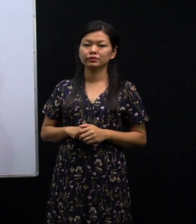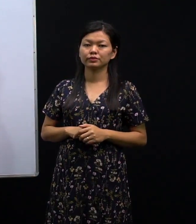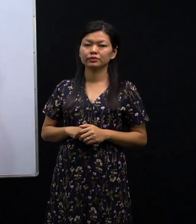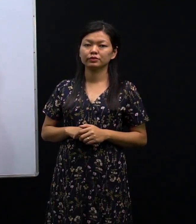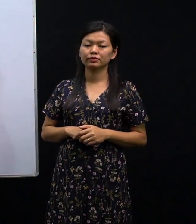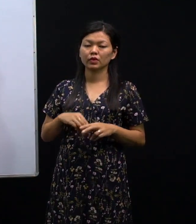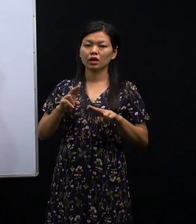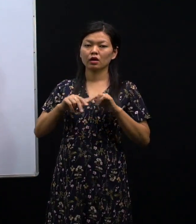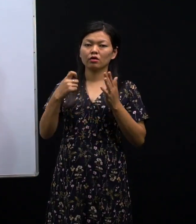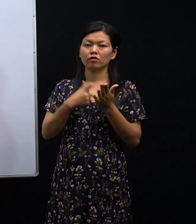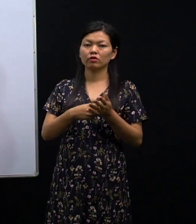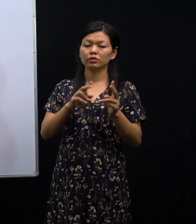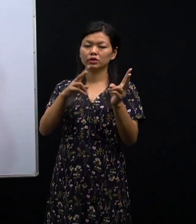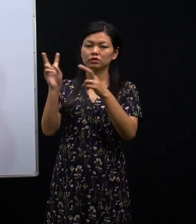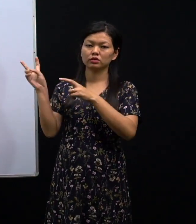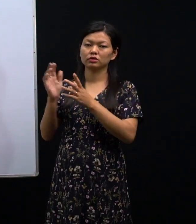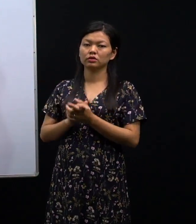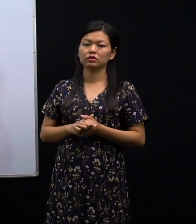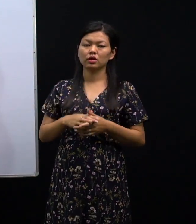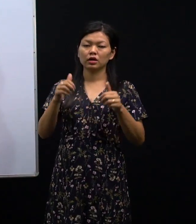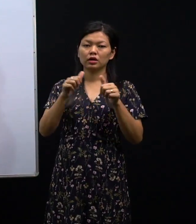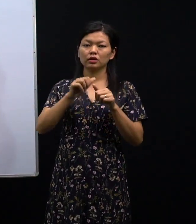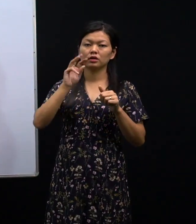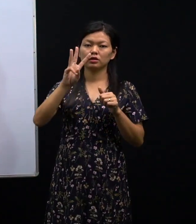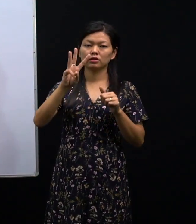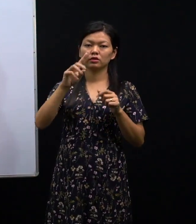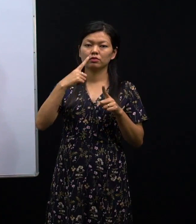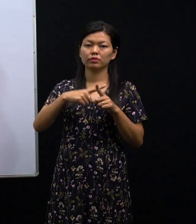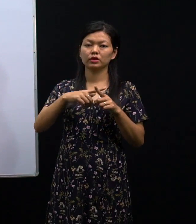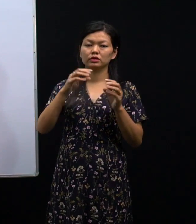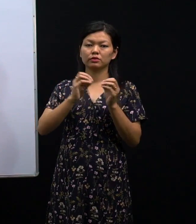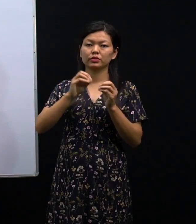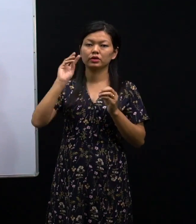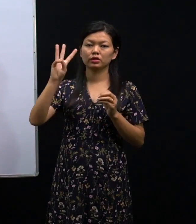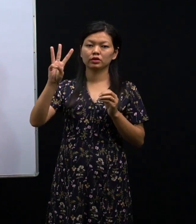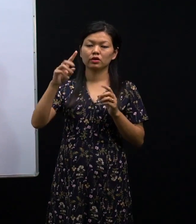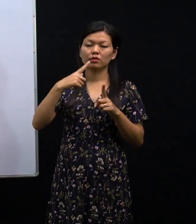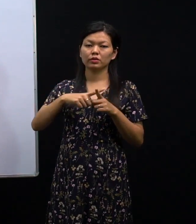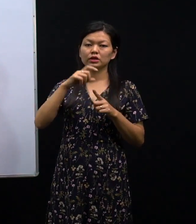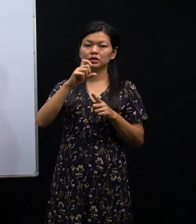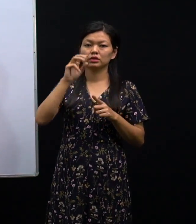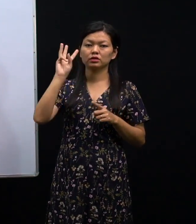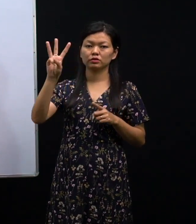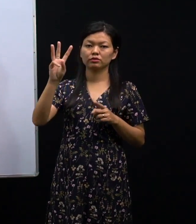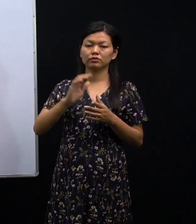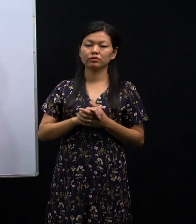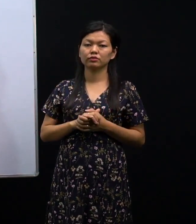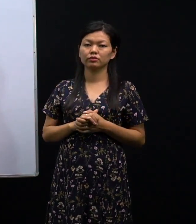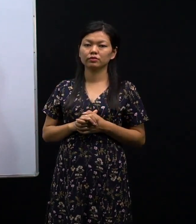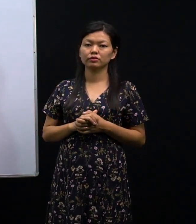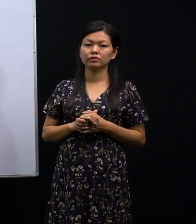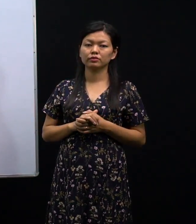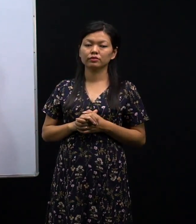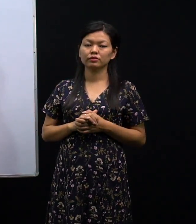This formula is A cube plus B cube plus C cube